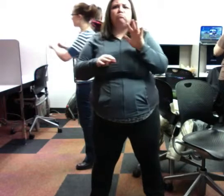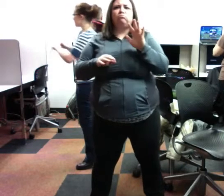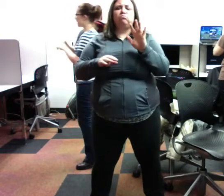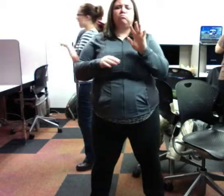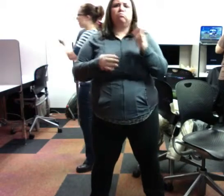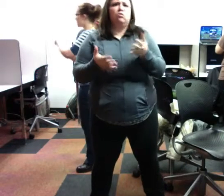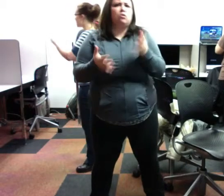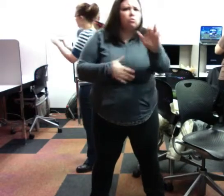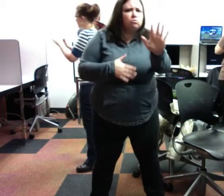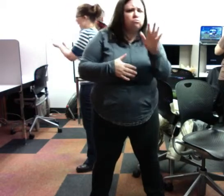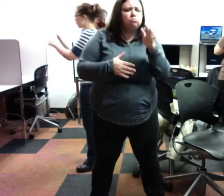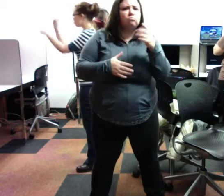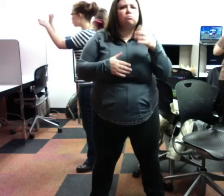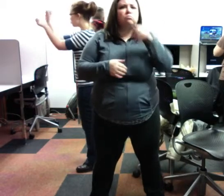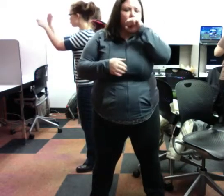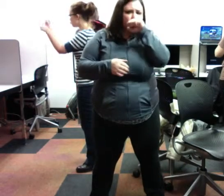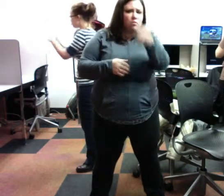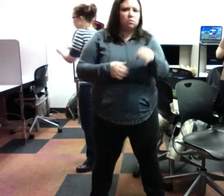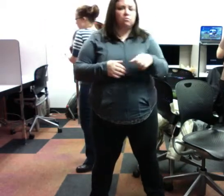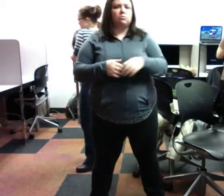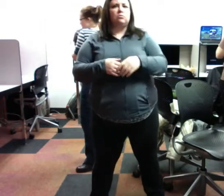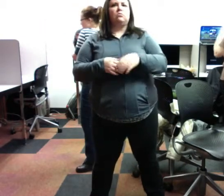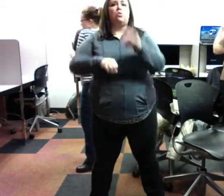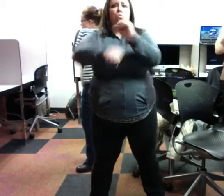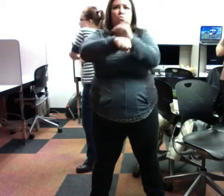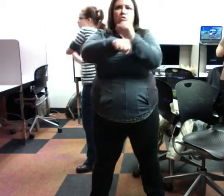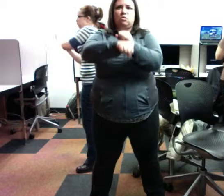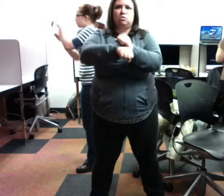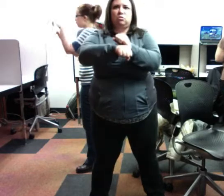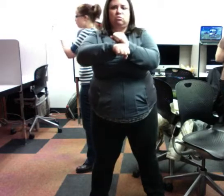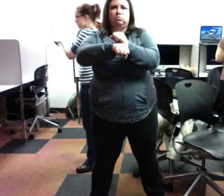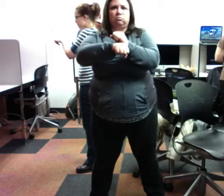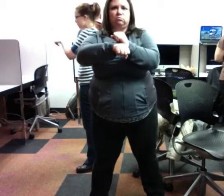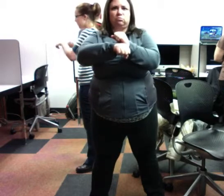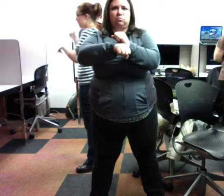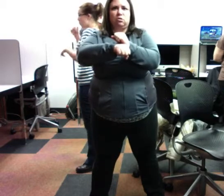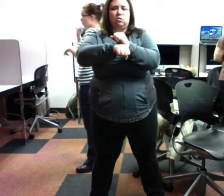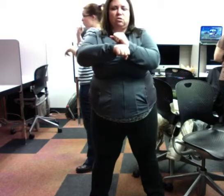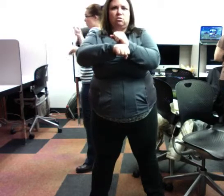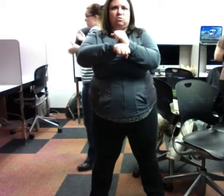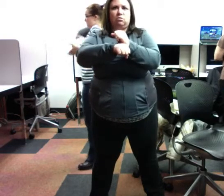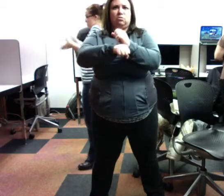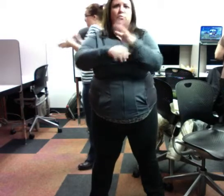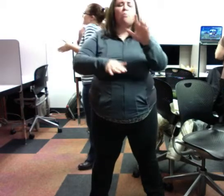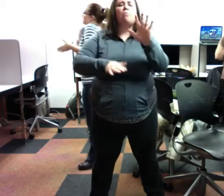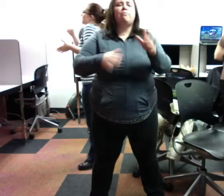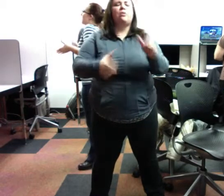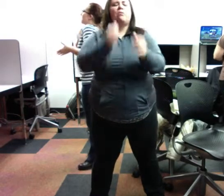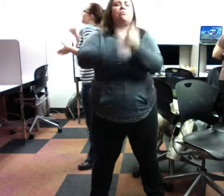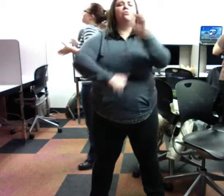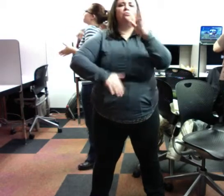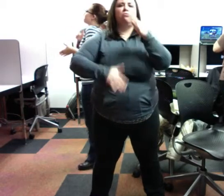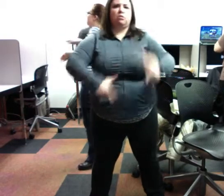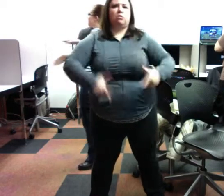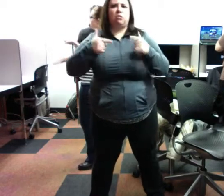is going to fill a large part of your life, and the only way to be truly satisfied is to do what you believe is great work. And the only way to do great